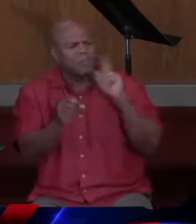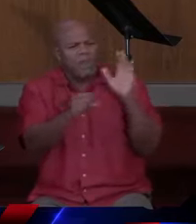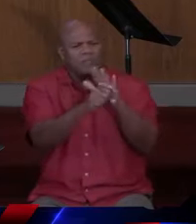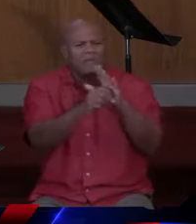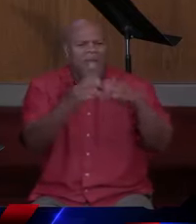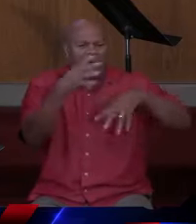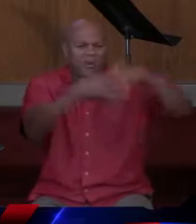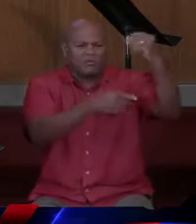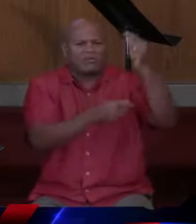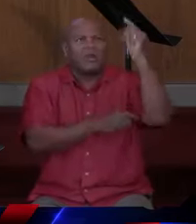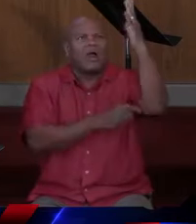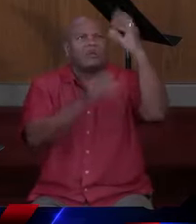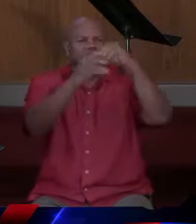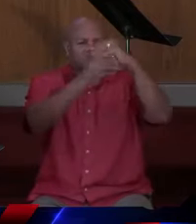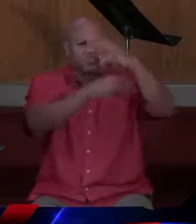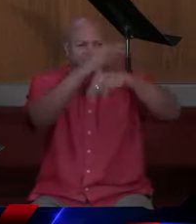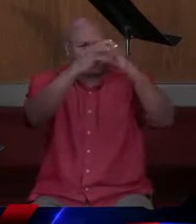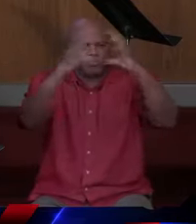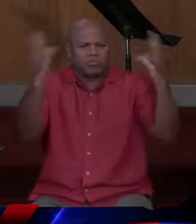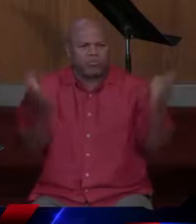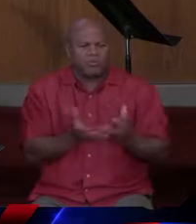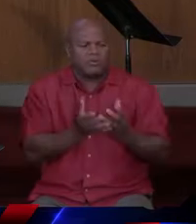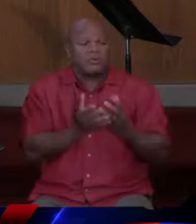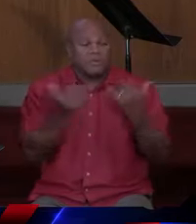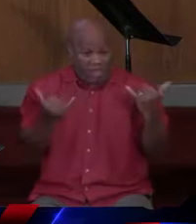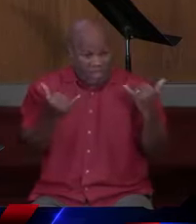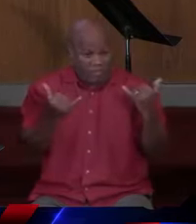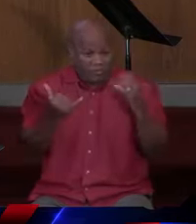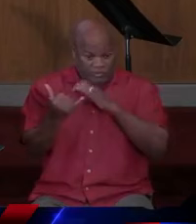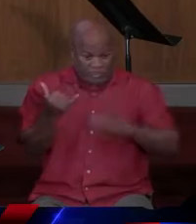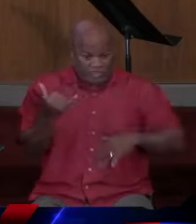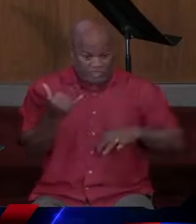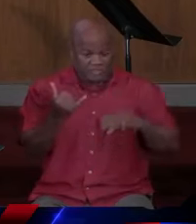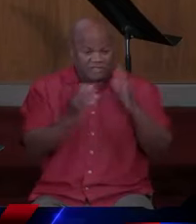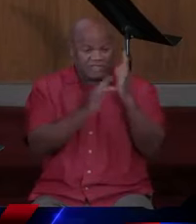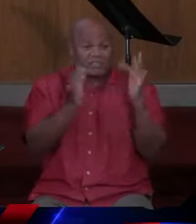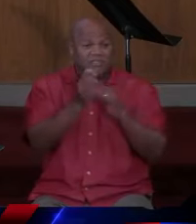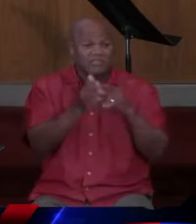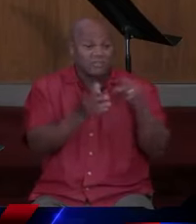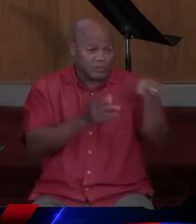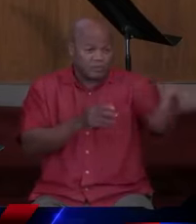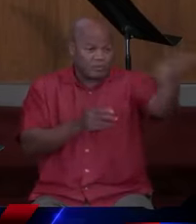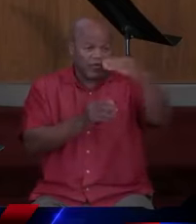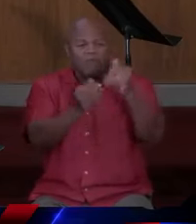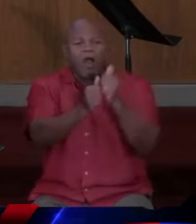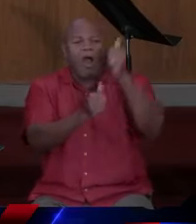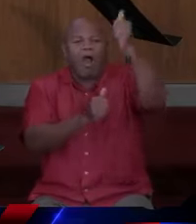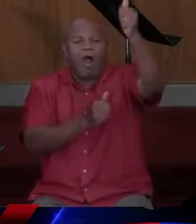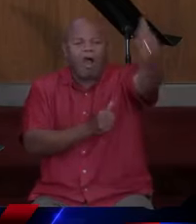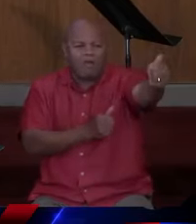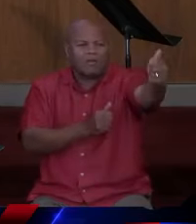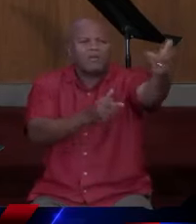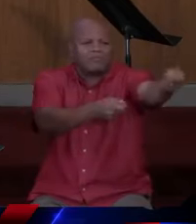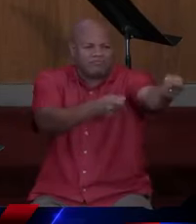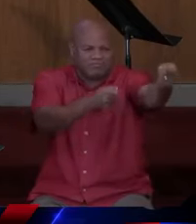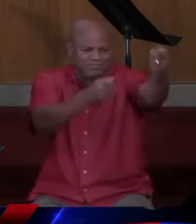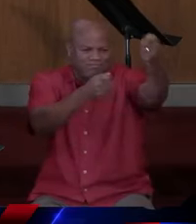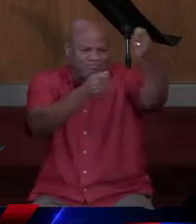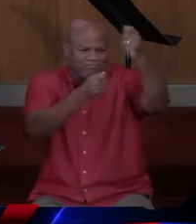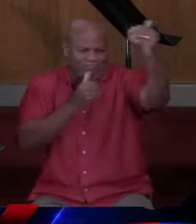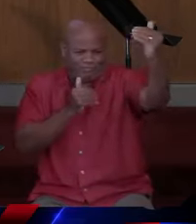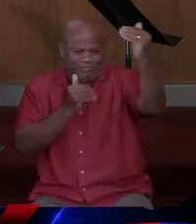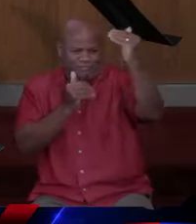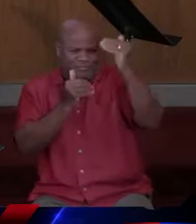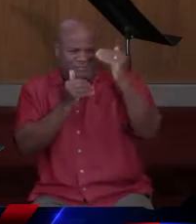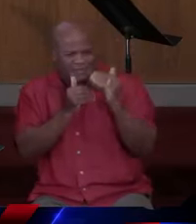the world. But now in Christ Jesus, you who once were far away have been brought near by the